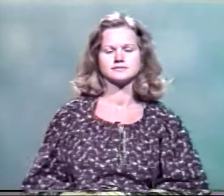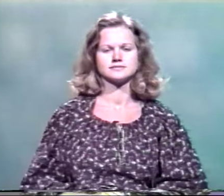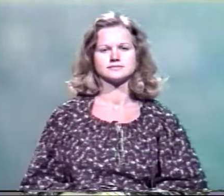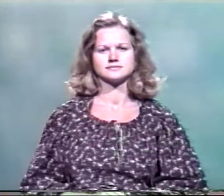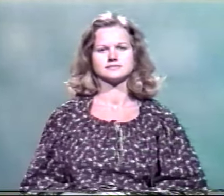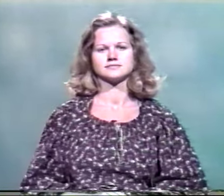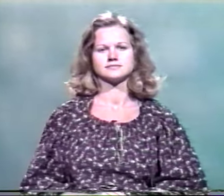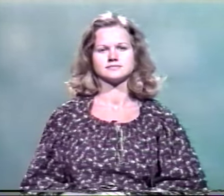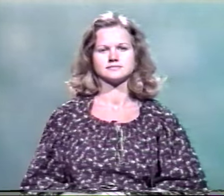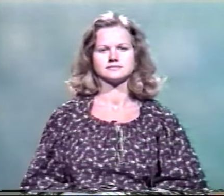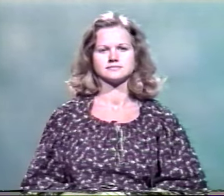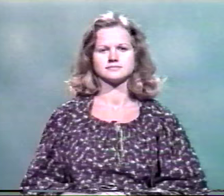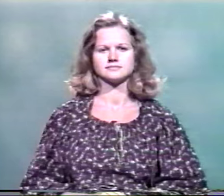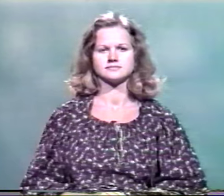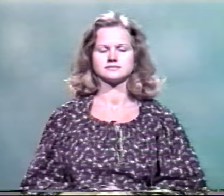Here is the basic sign to chase.